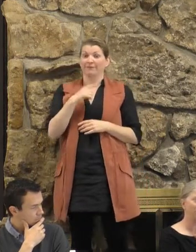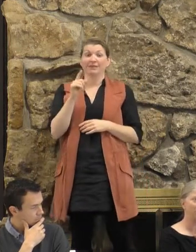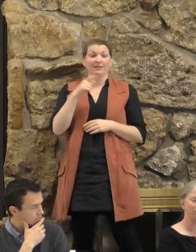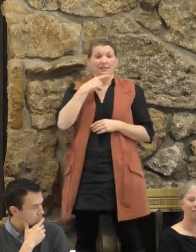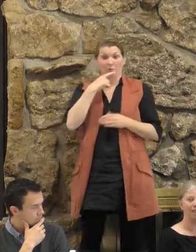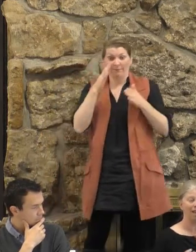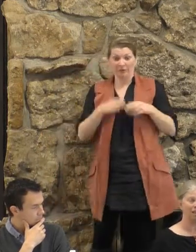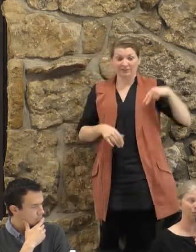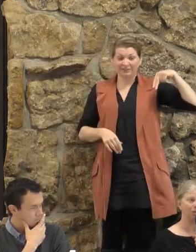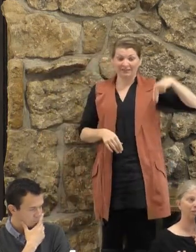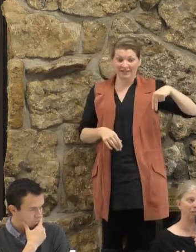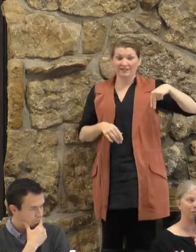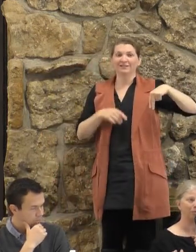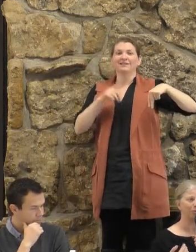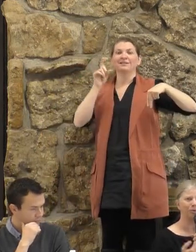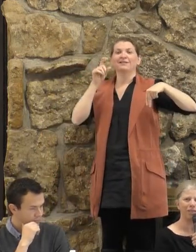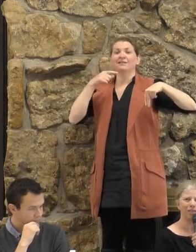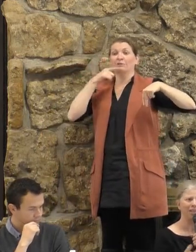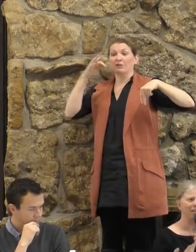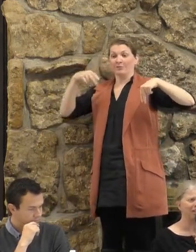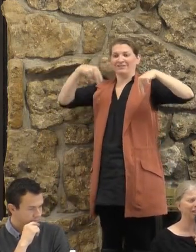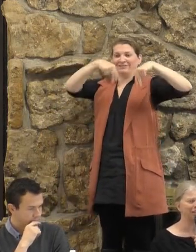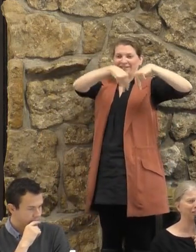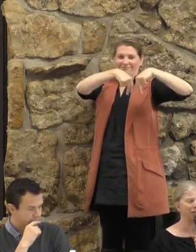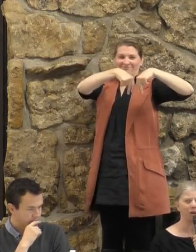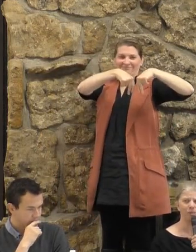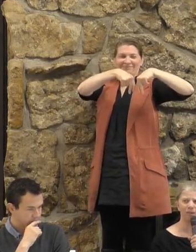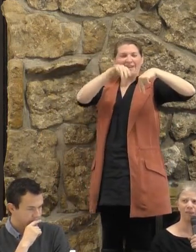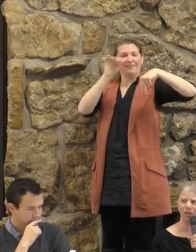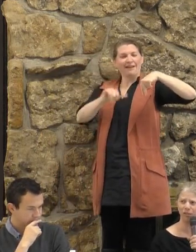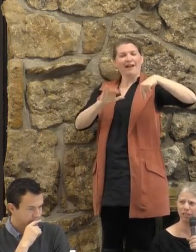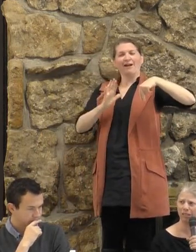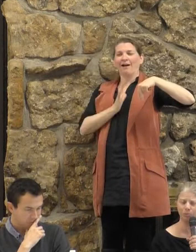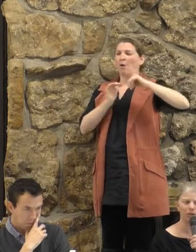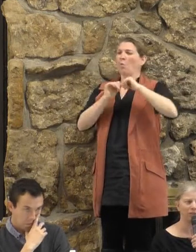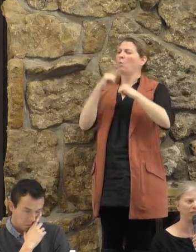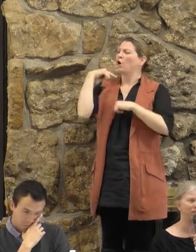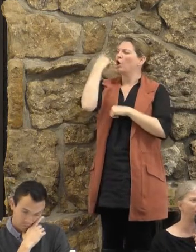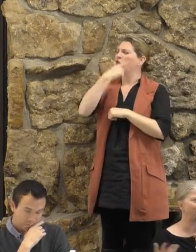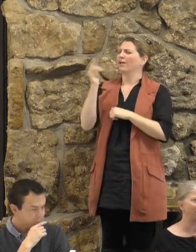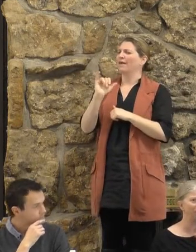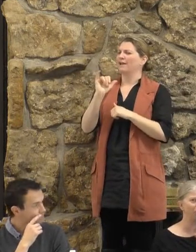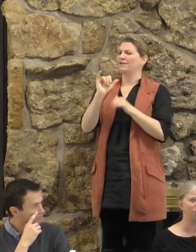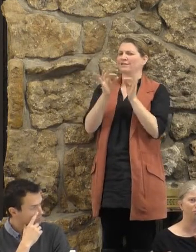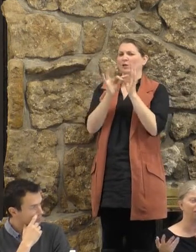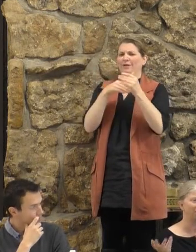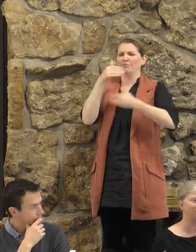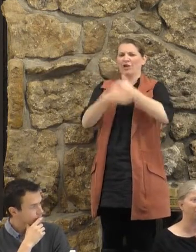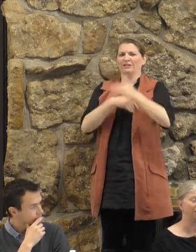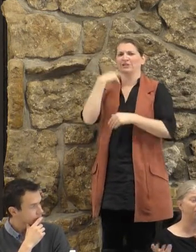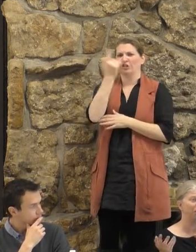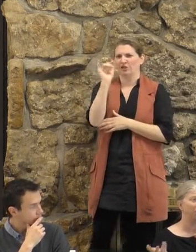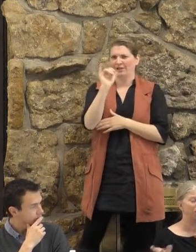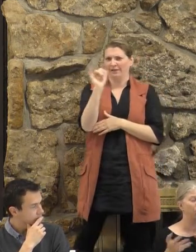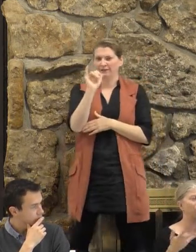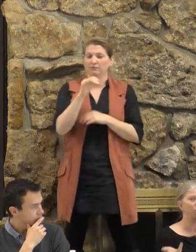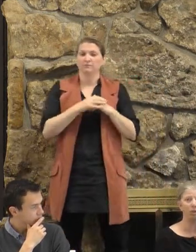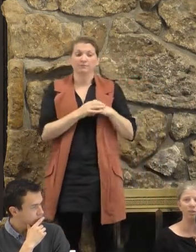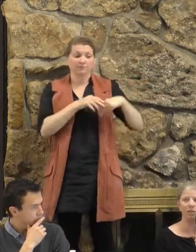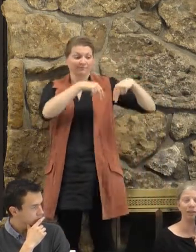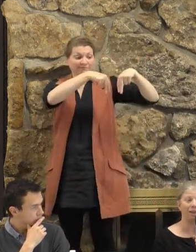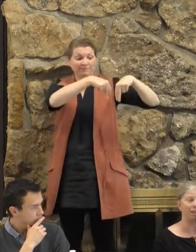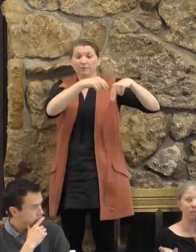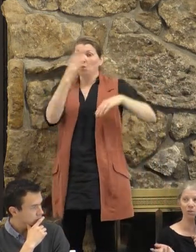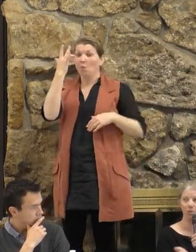whoever they're going to see, as well as the interpreter. So they can gauge the facial expressions, the body movement, the sort